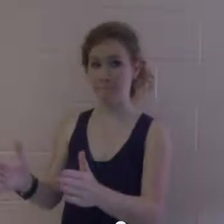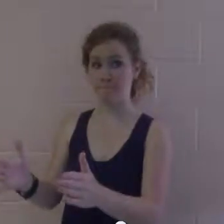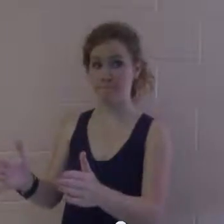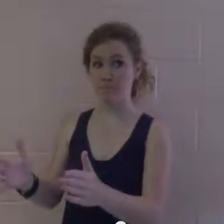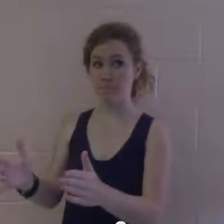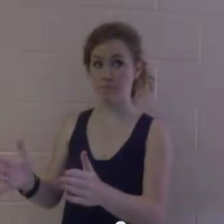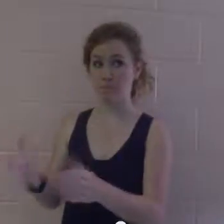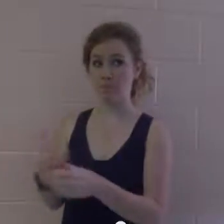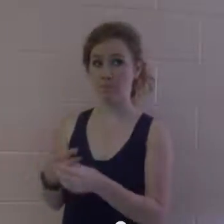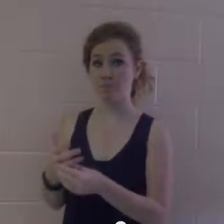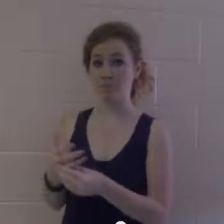Our next story